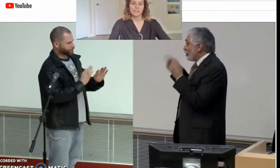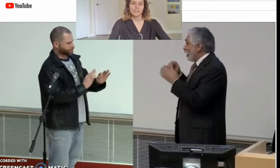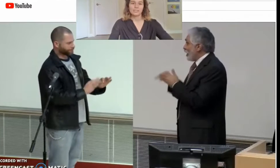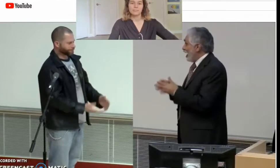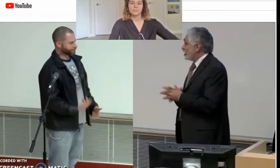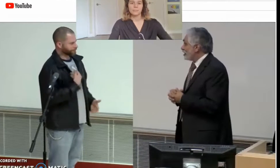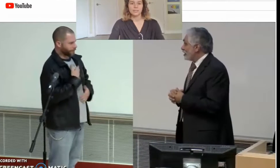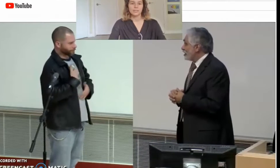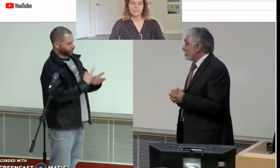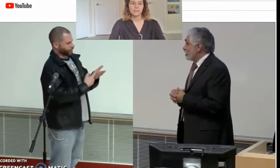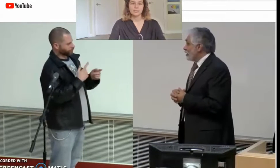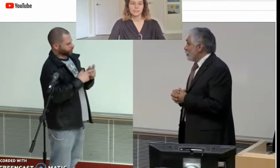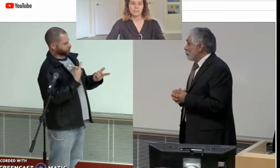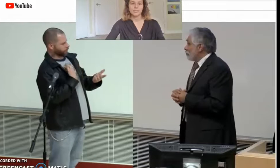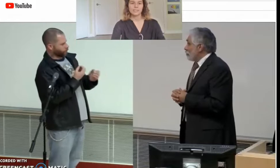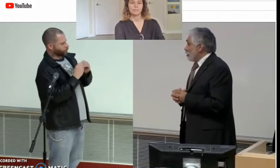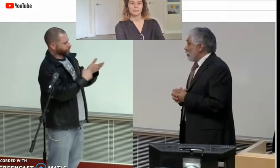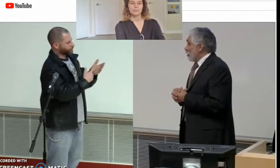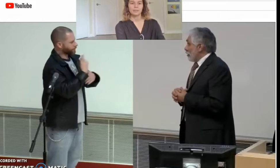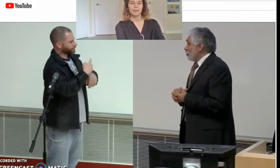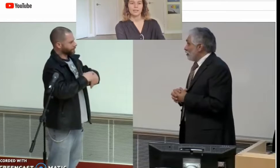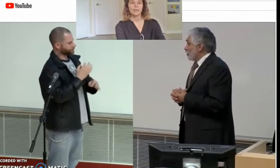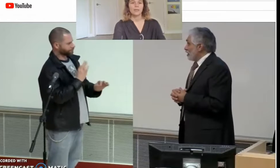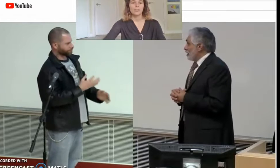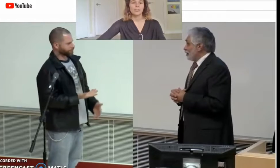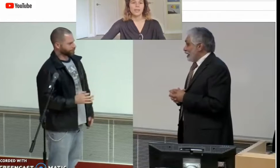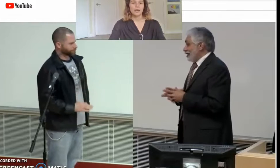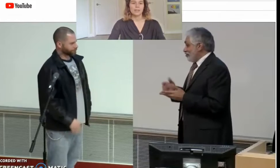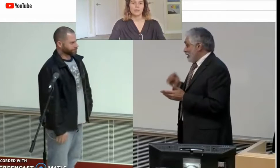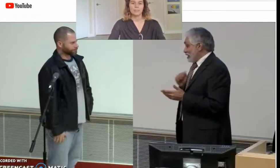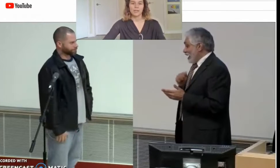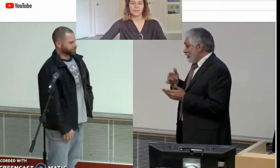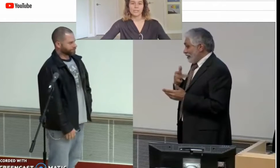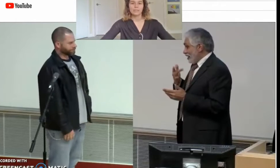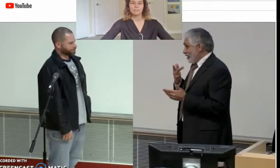are different, but that was a great example of, yeah, I agree.